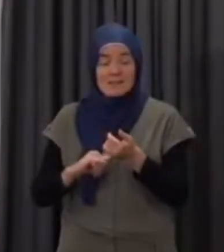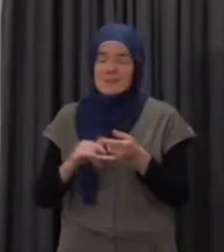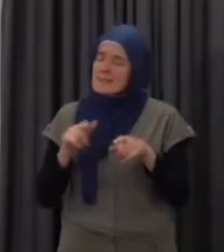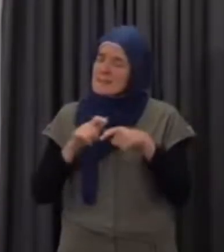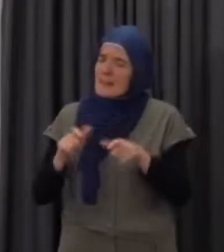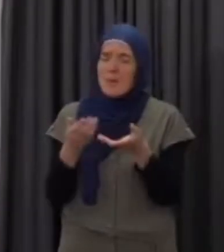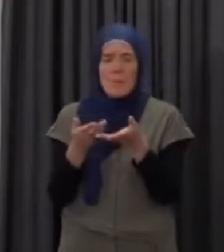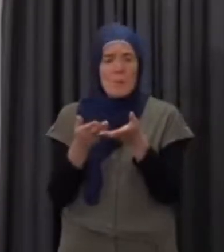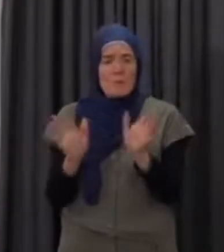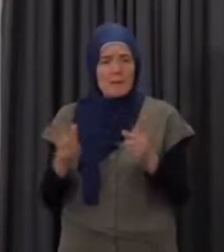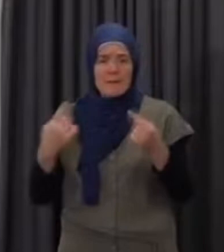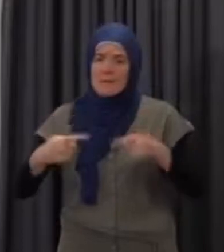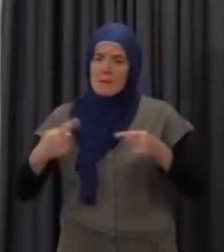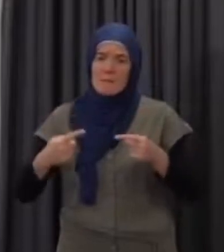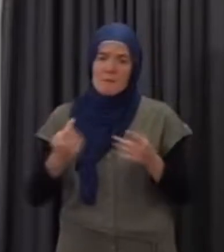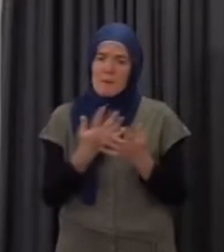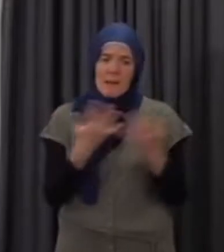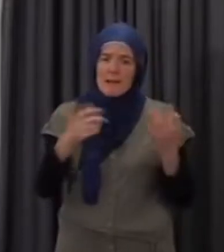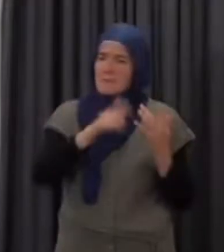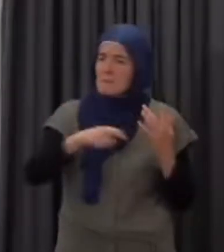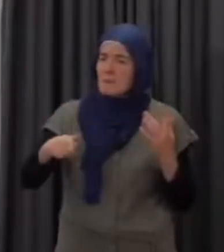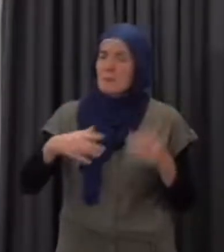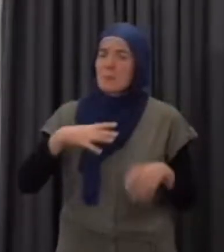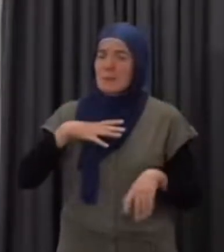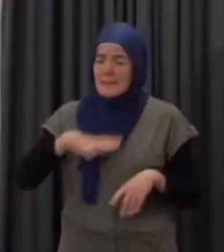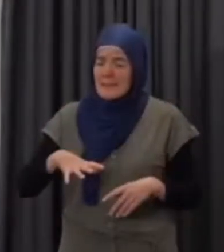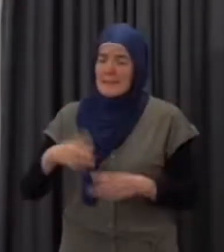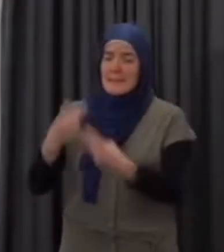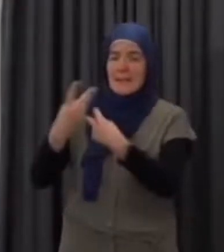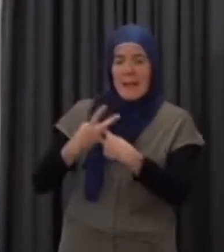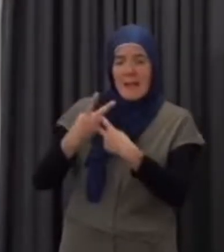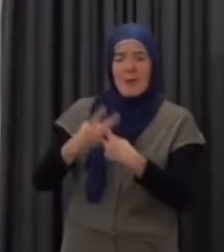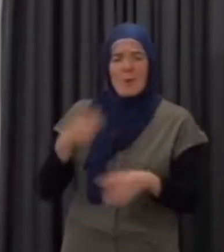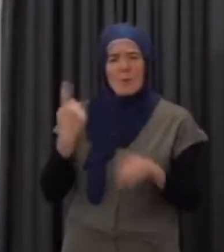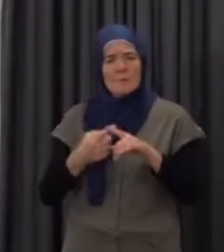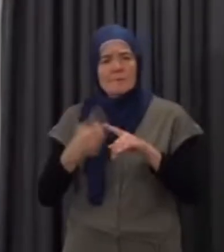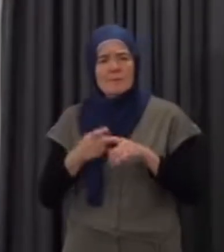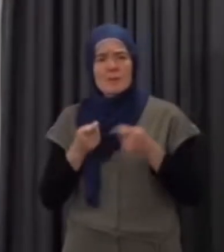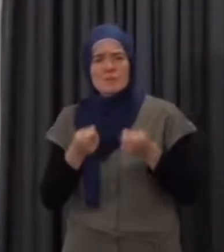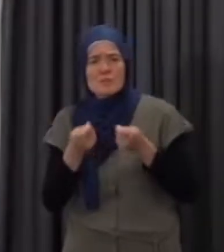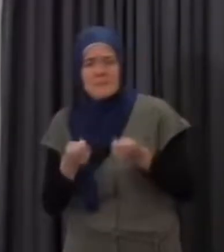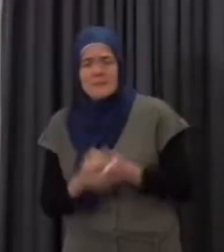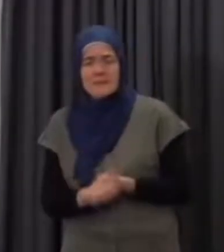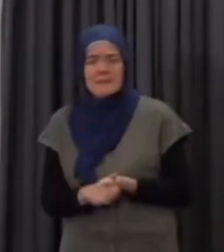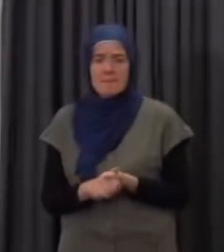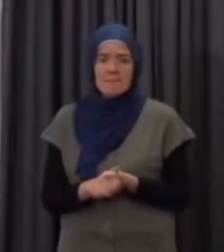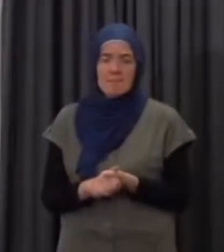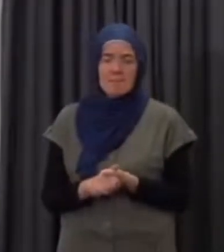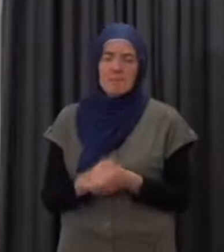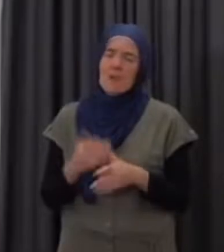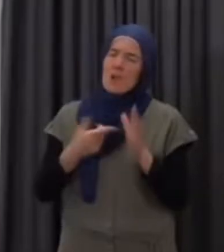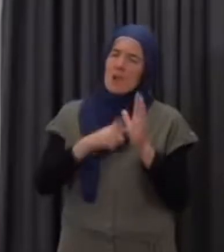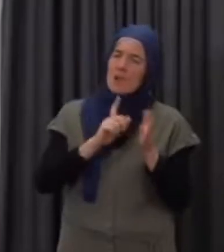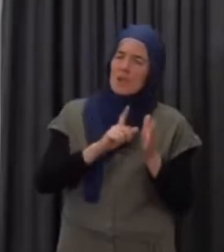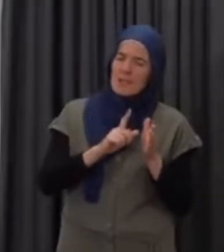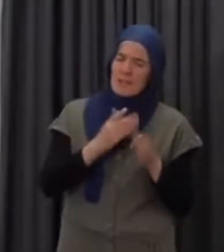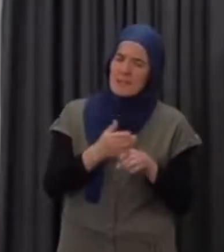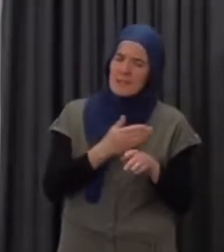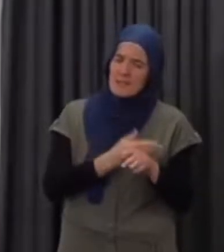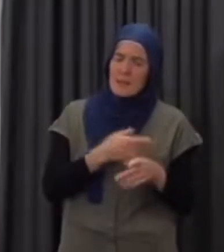treatment. You will remember we took the early decision to suspend planned appointments and surgery to help the health service